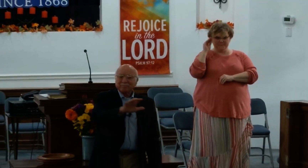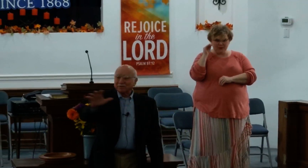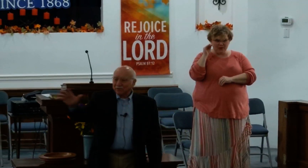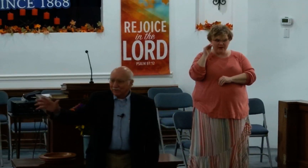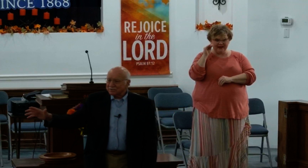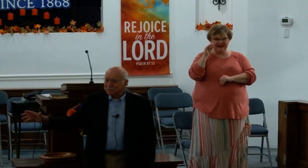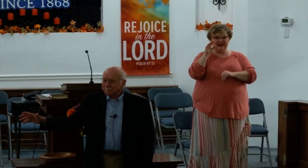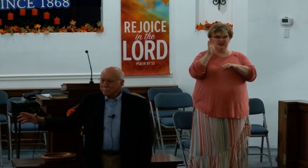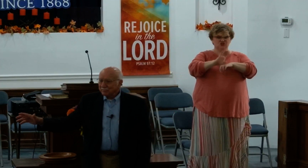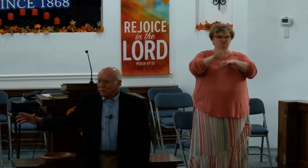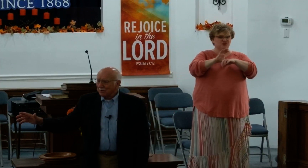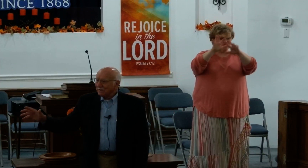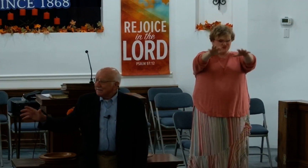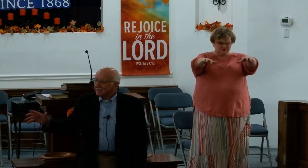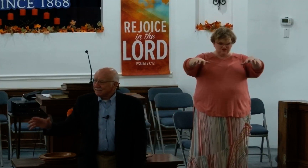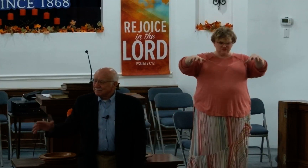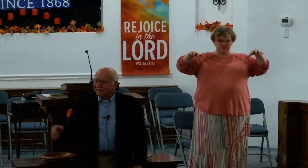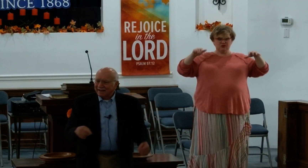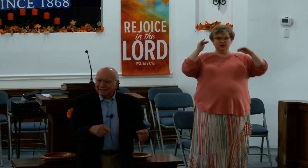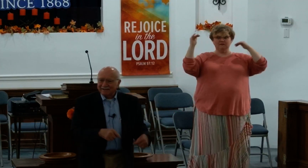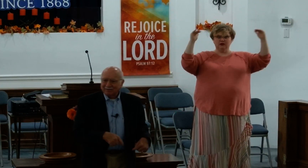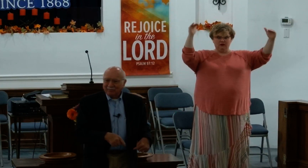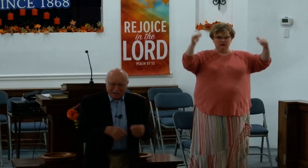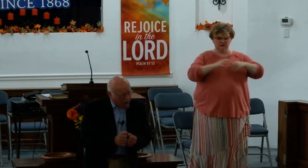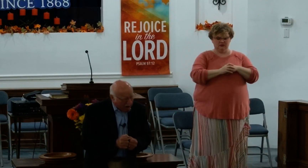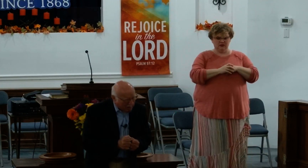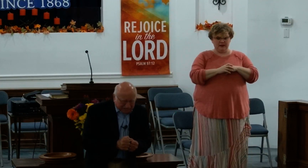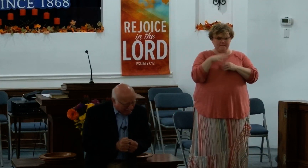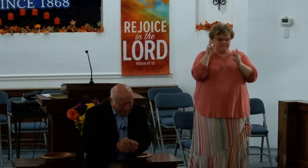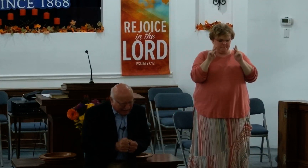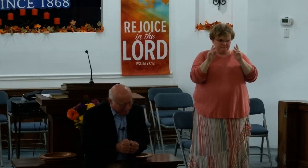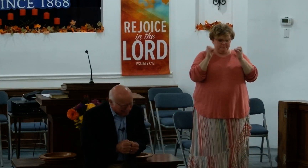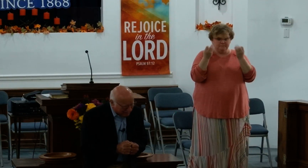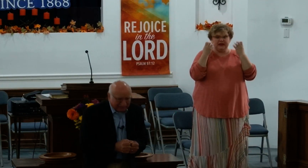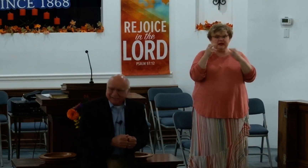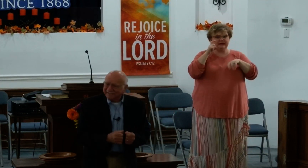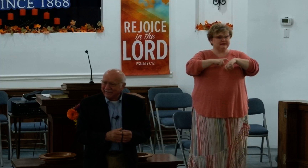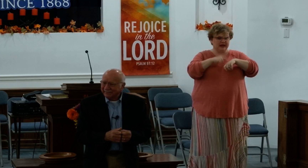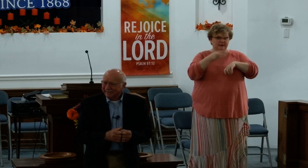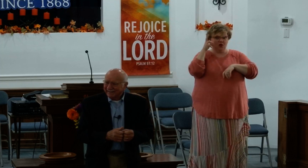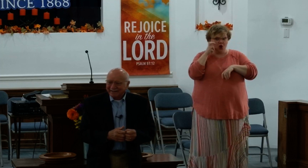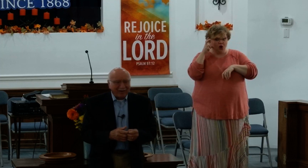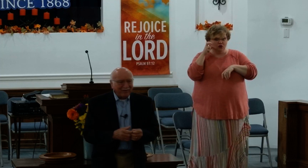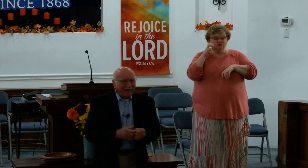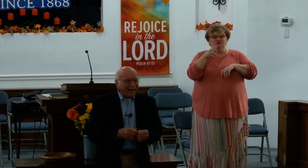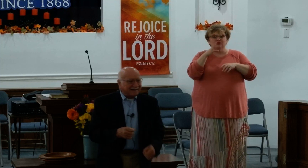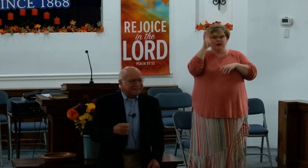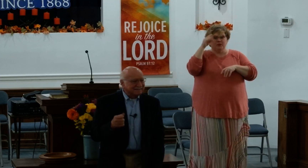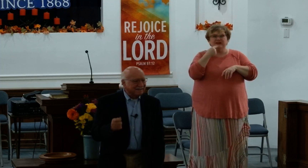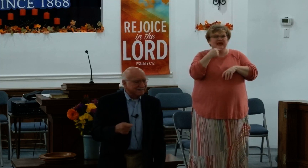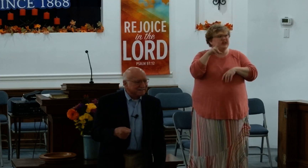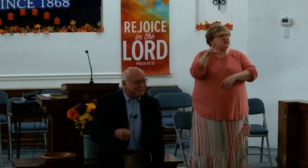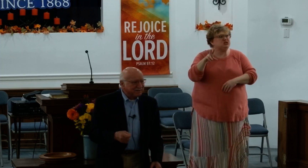of adults who many times act like that little boy? No, it's mine. I'm not going to give it, you know. And all God